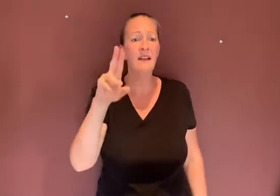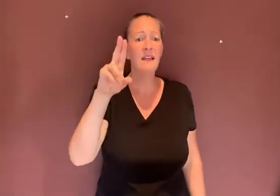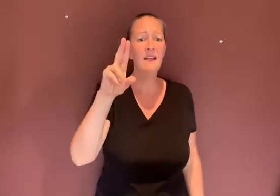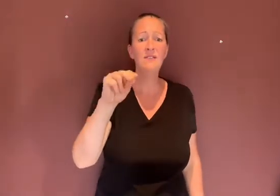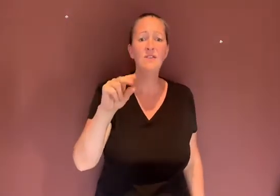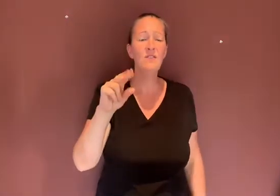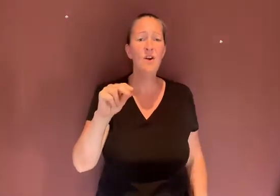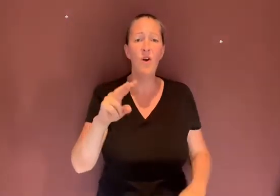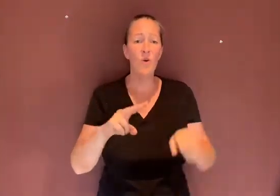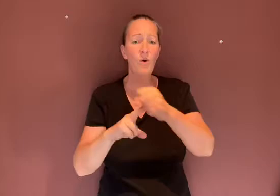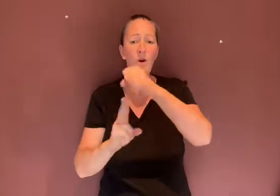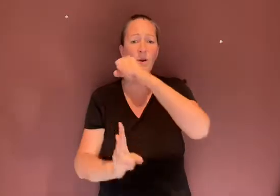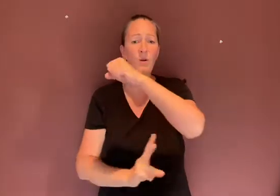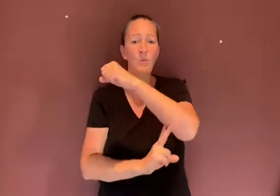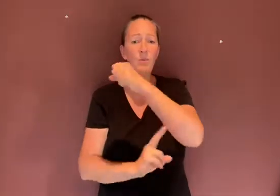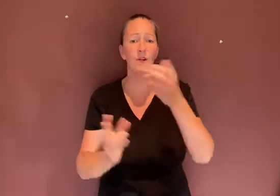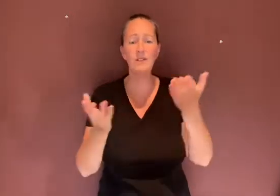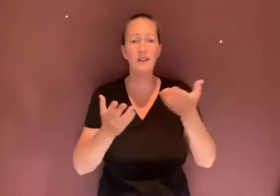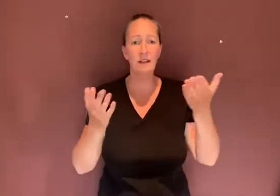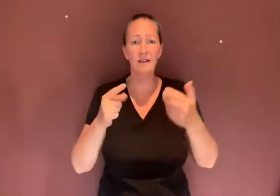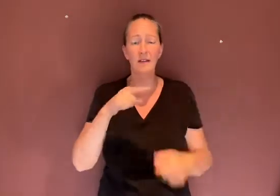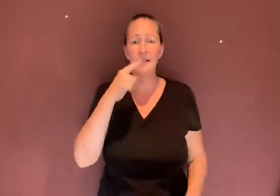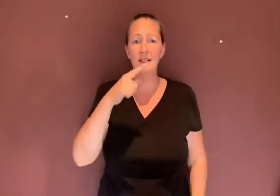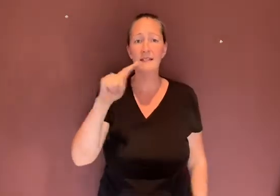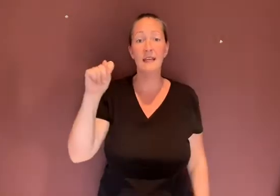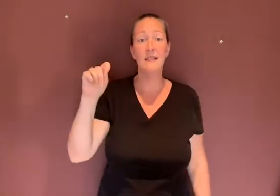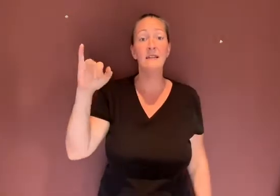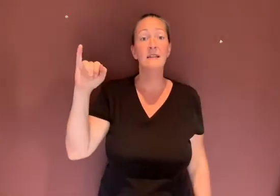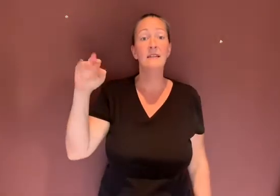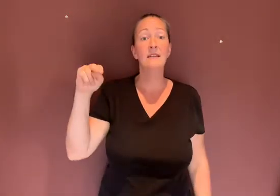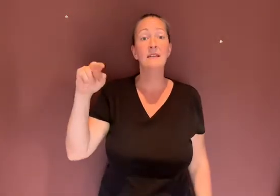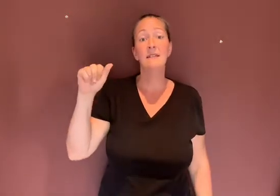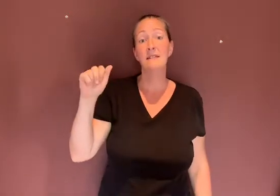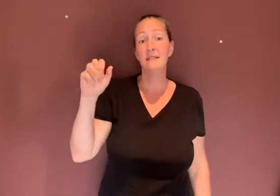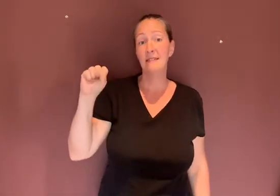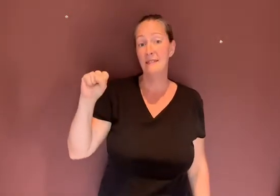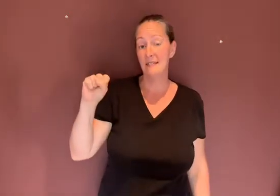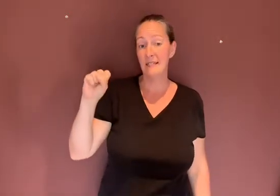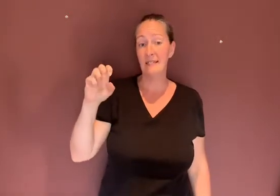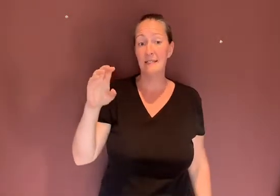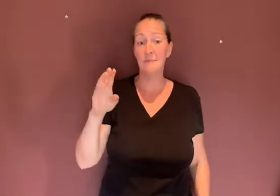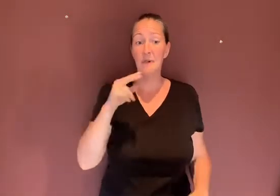is no bridge here, said Tina's mom.